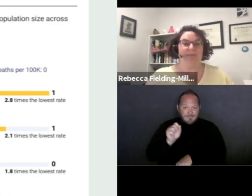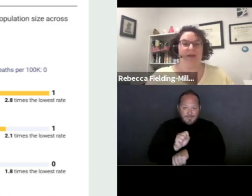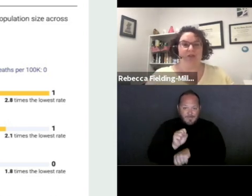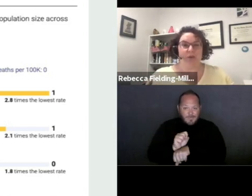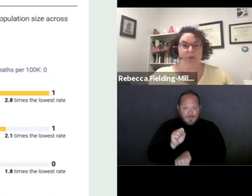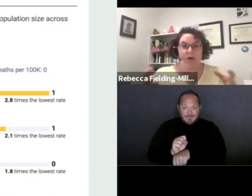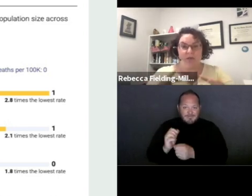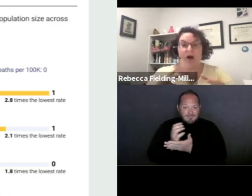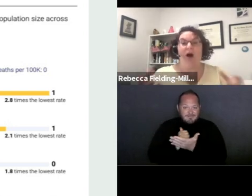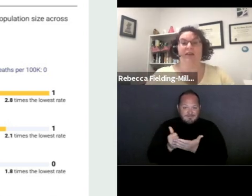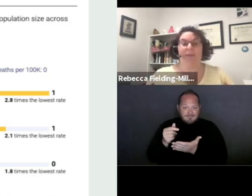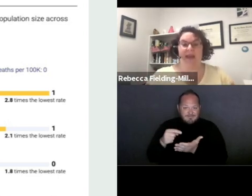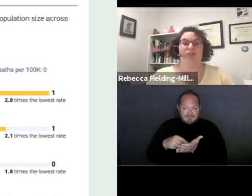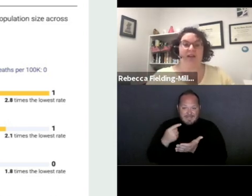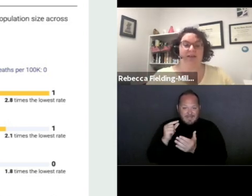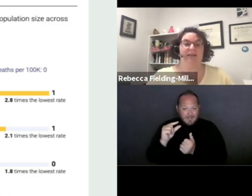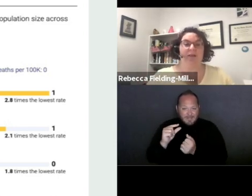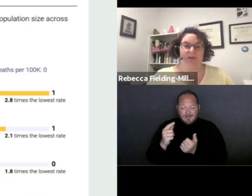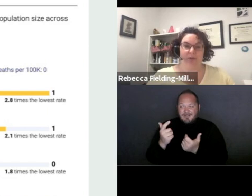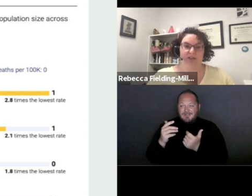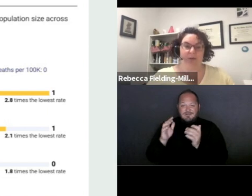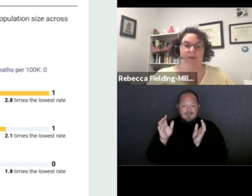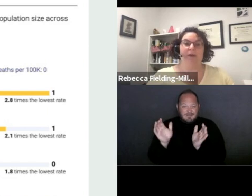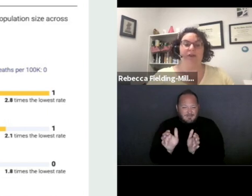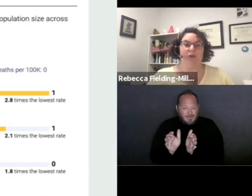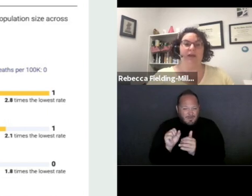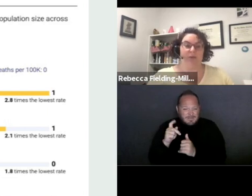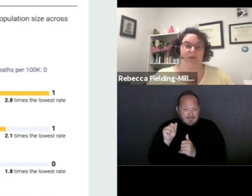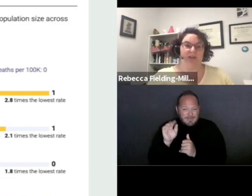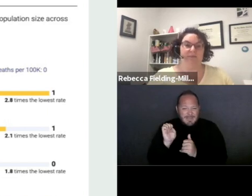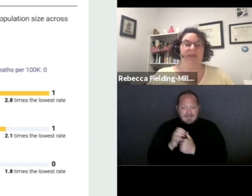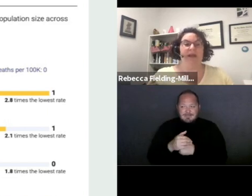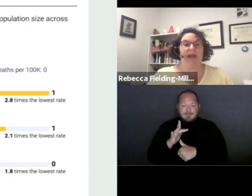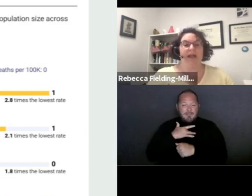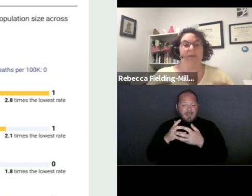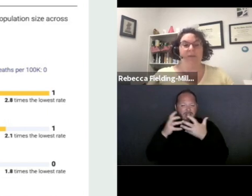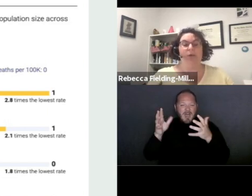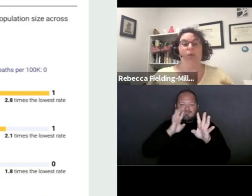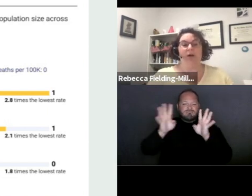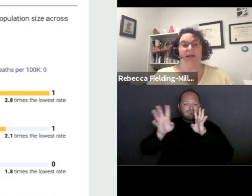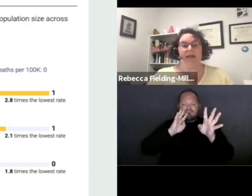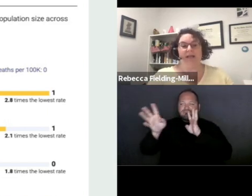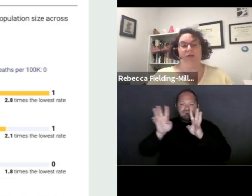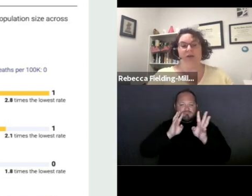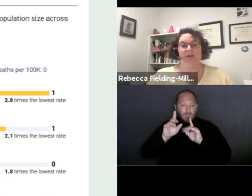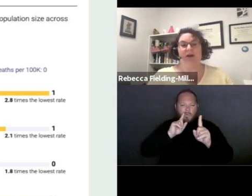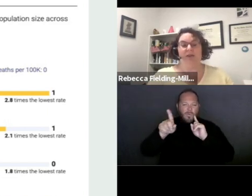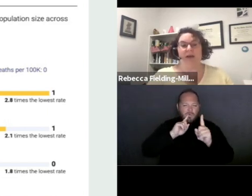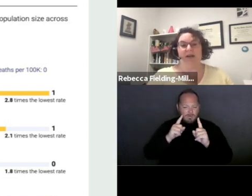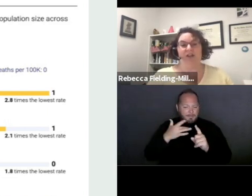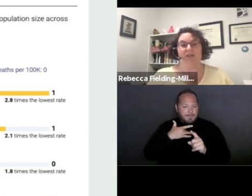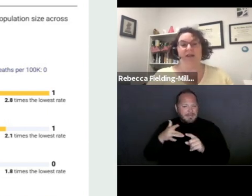shouting. So the occupation itself is risky. What people are doing is risky, and the people working in these